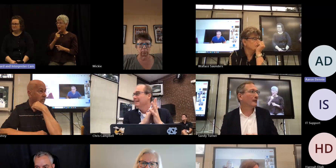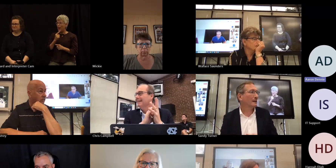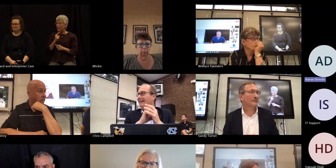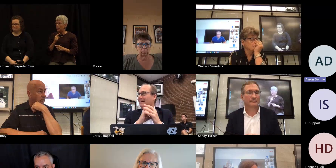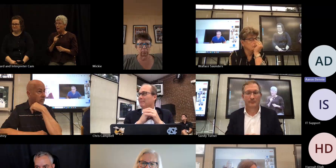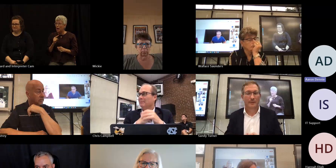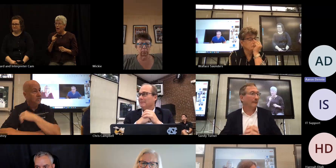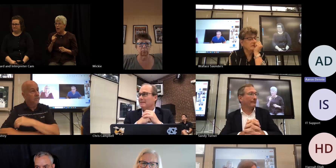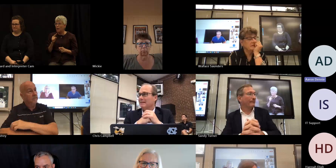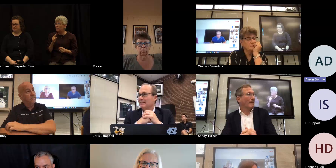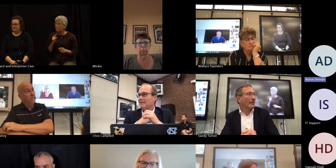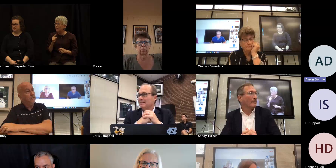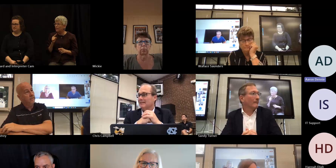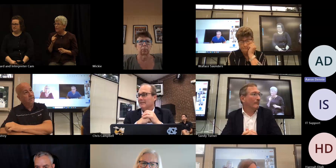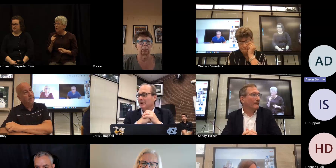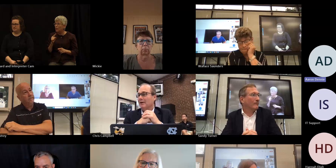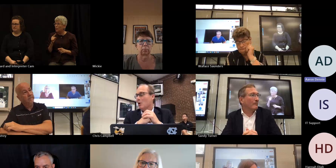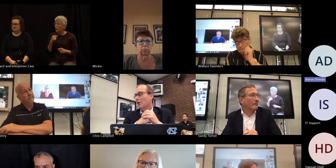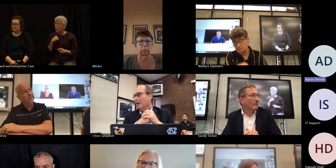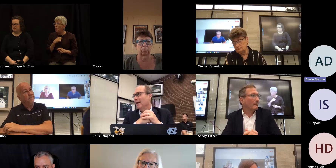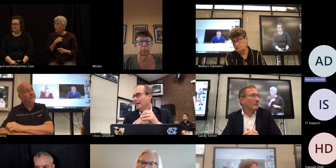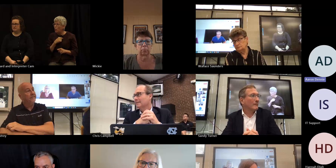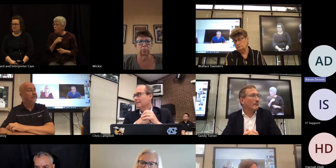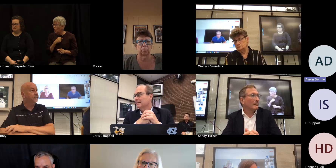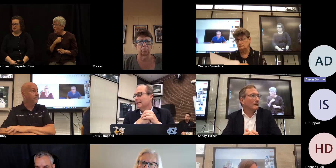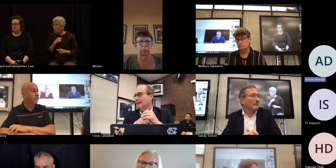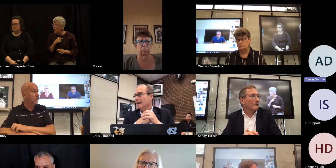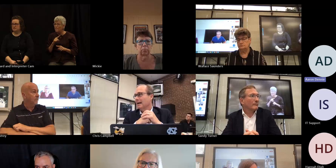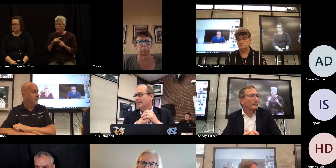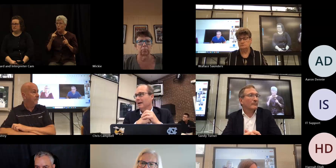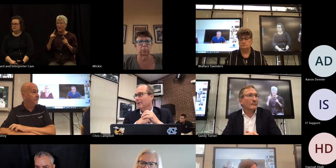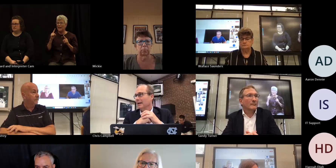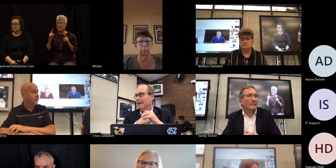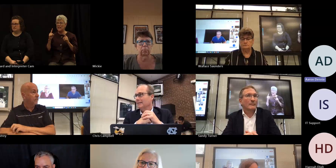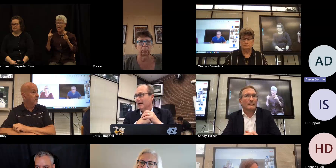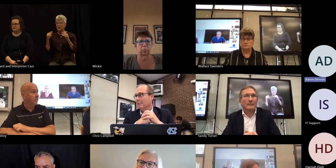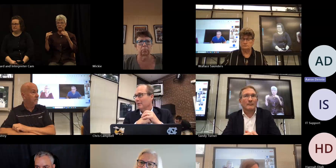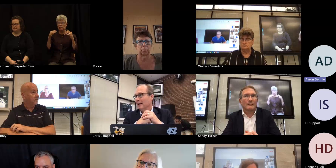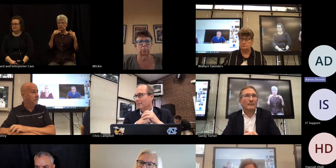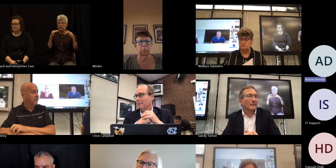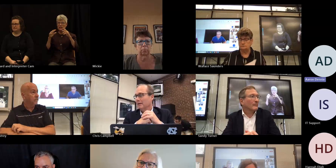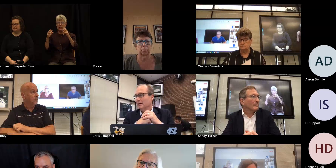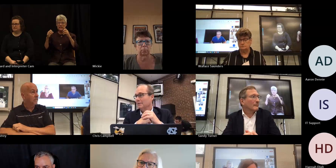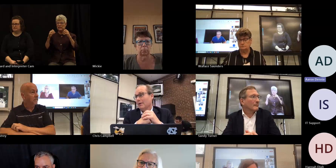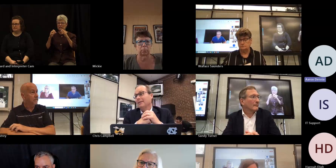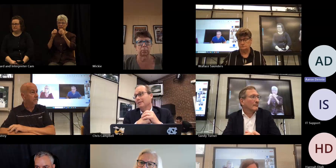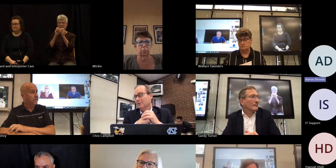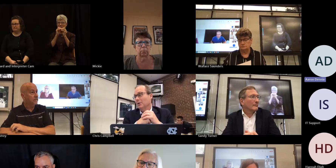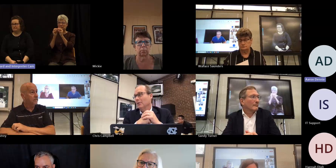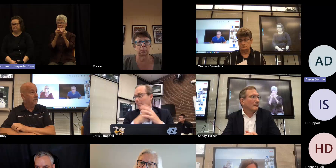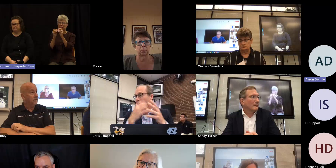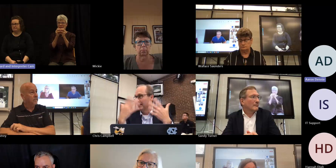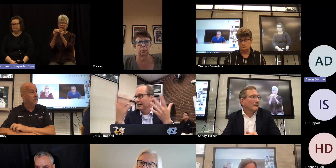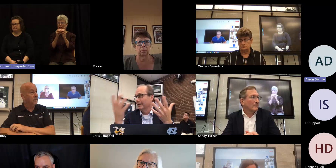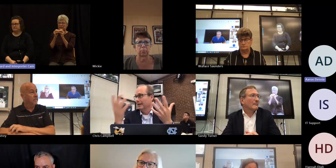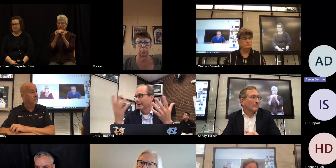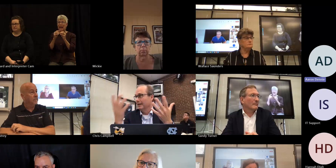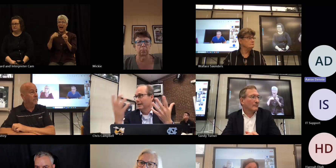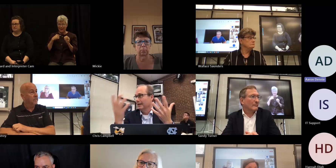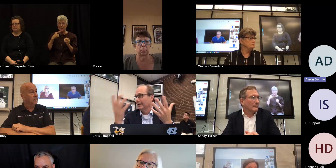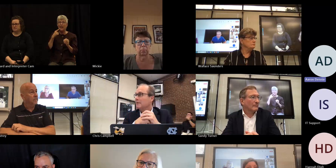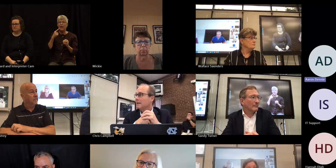know. So they're at loggerheads. And each other brain. So I think the sooner the better to